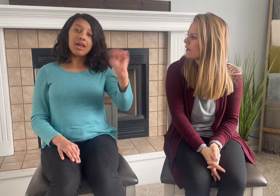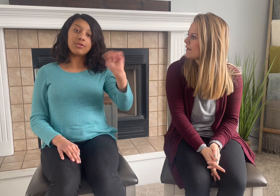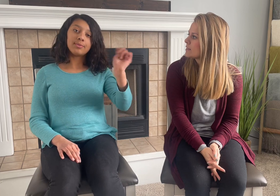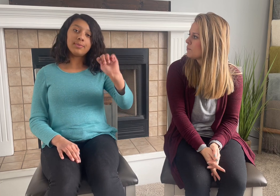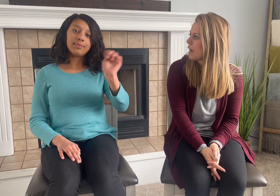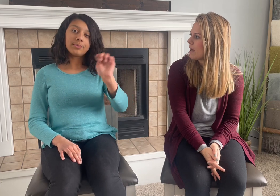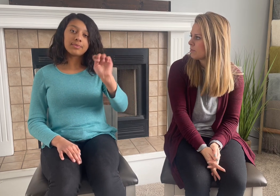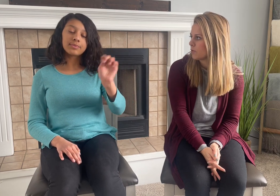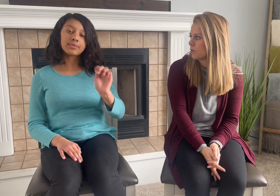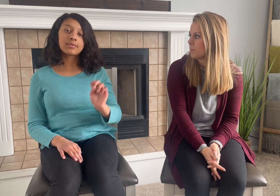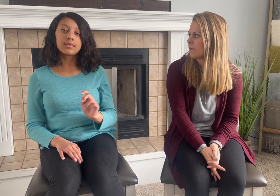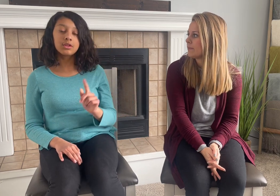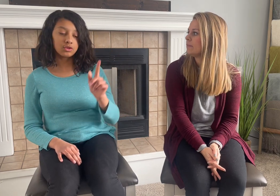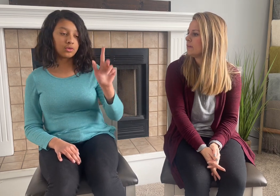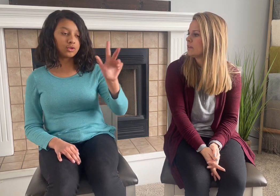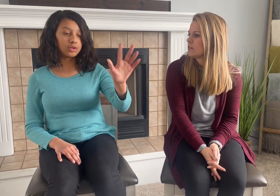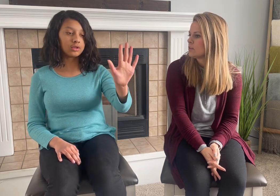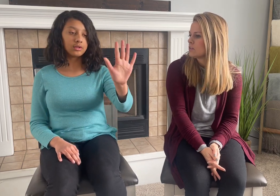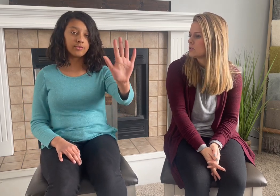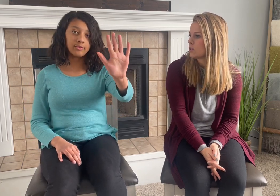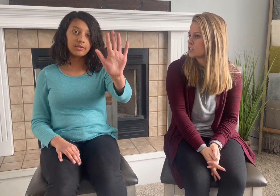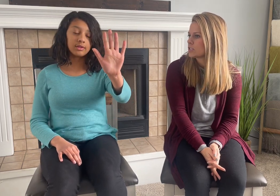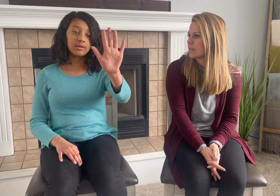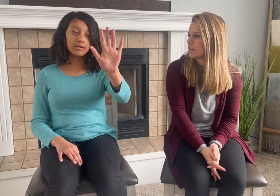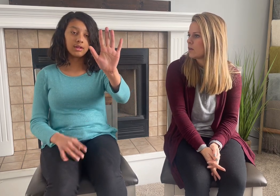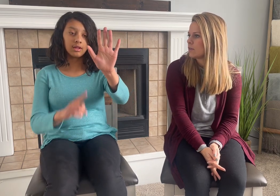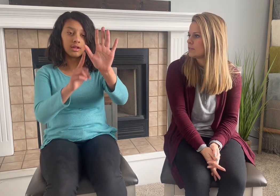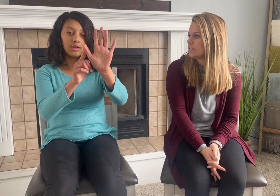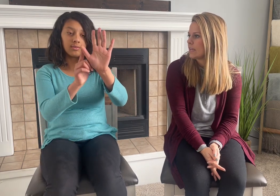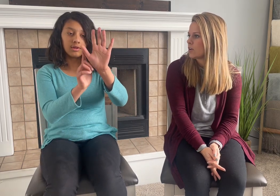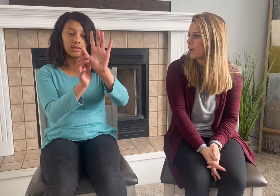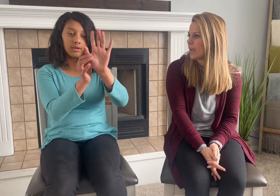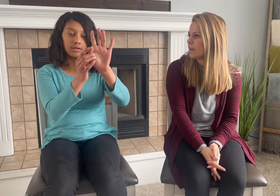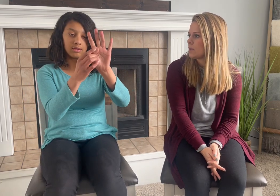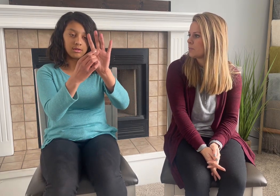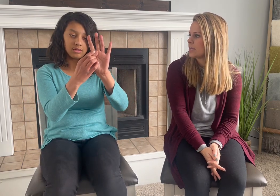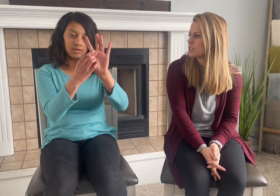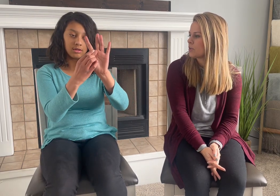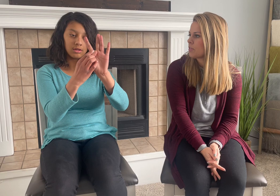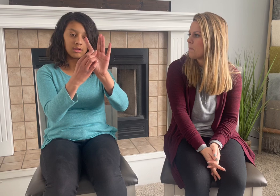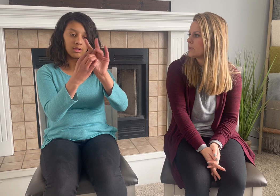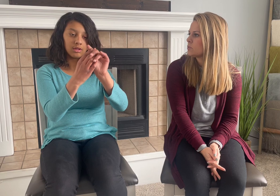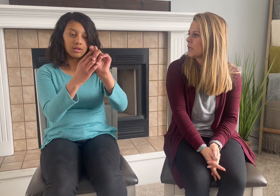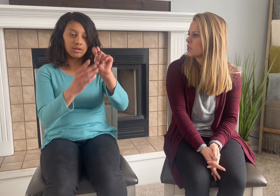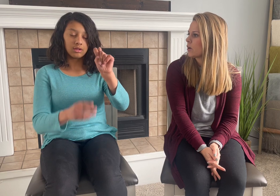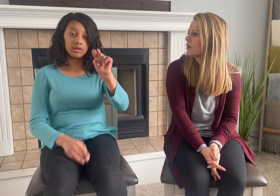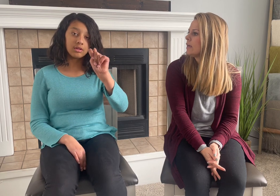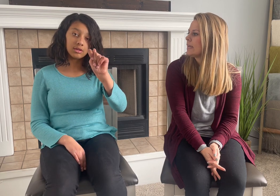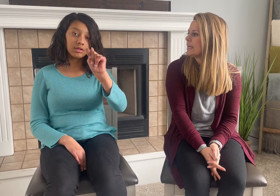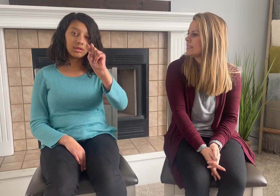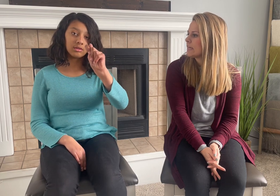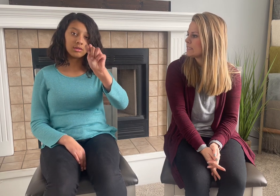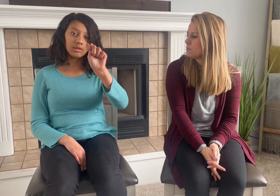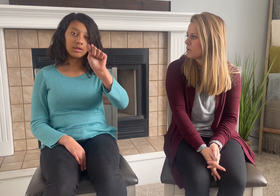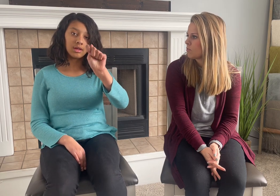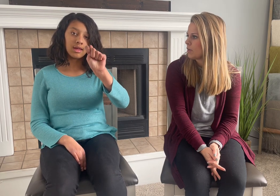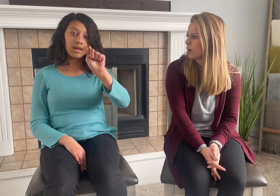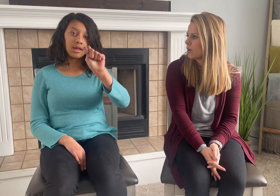is bathroom. So you're just going to take your hand and place your thumb between your index and middle finger.